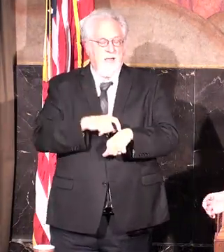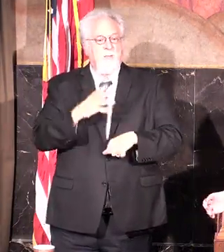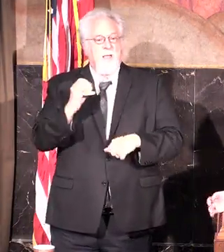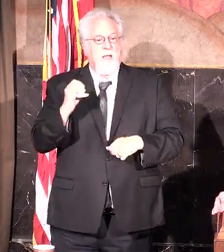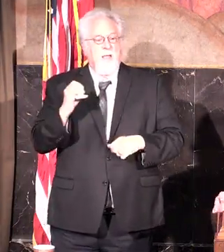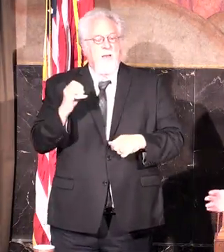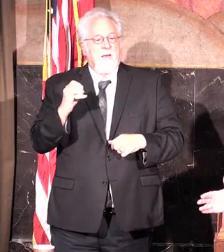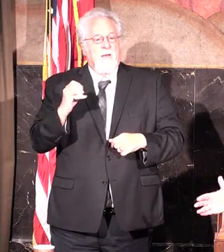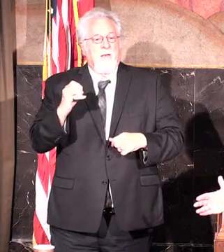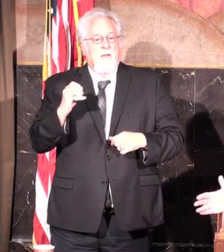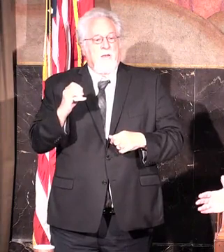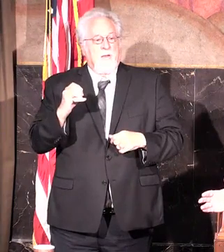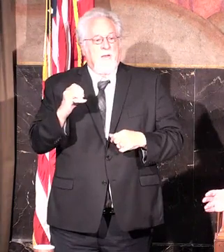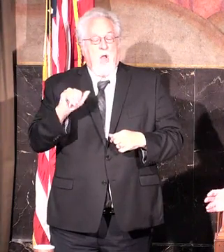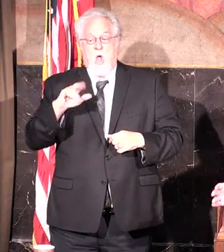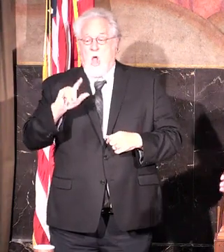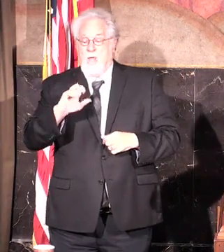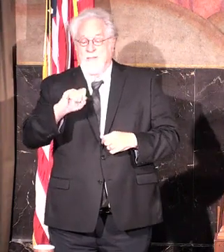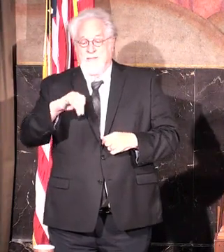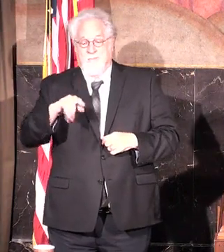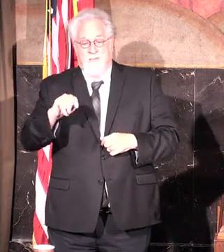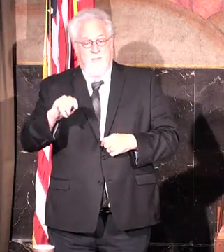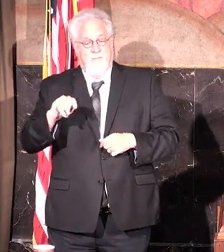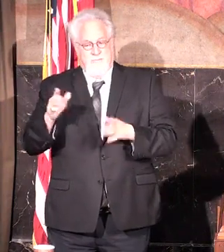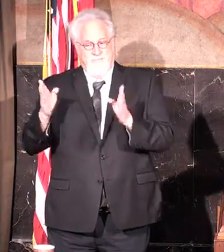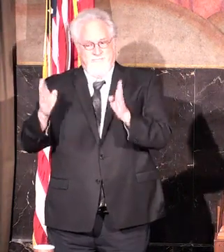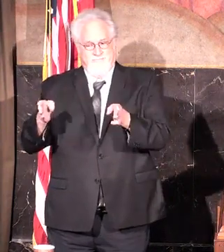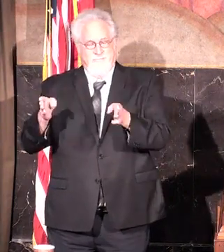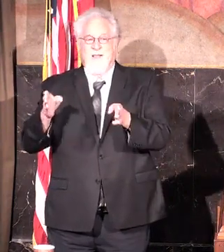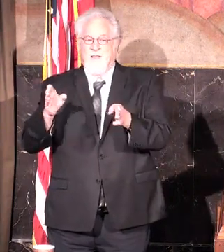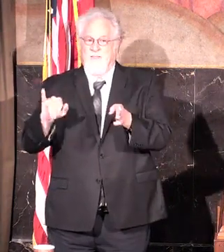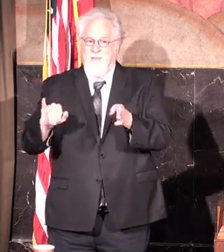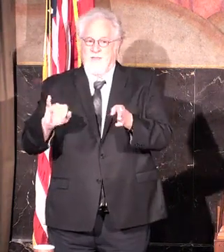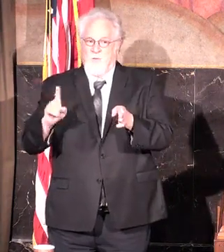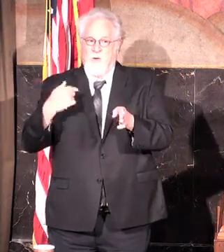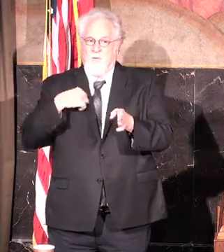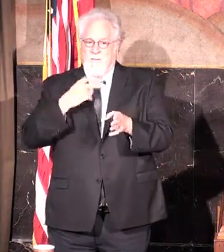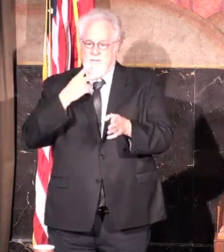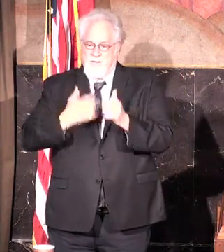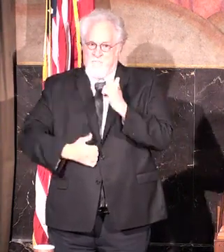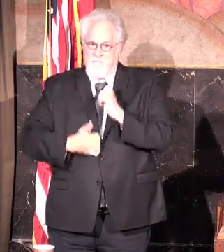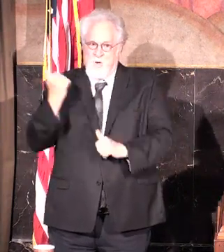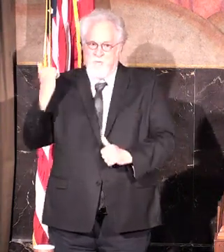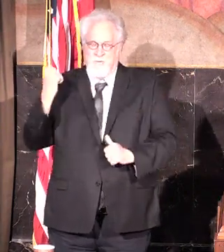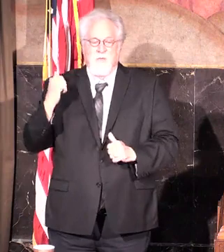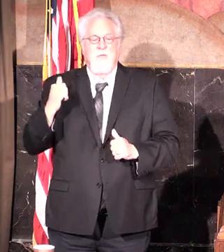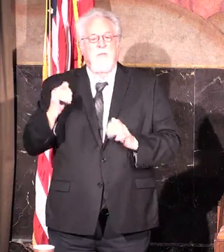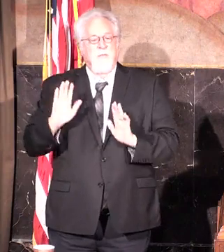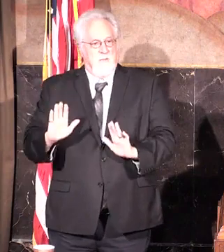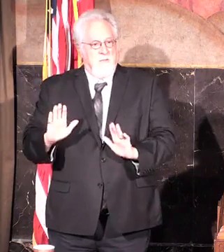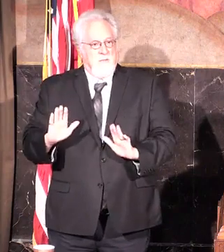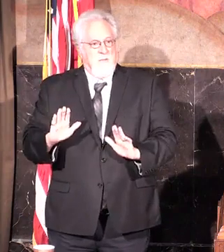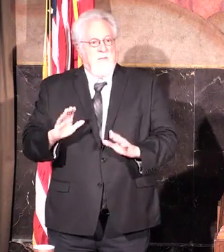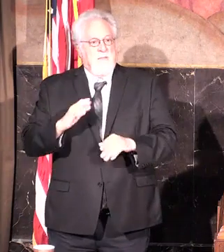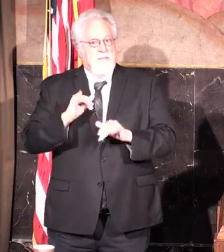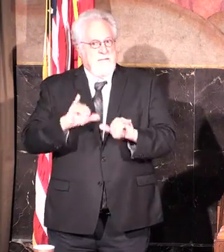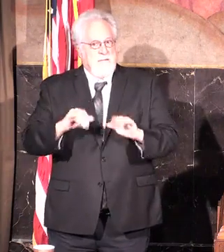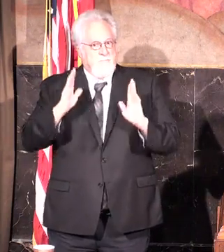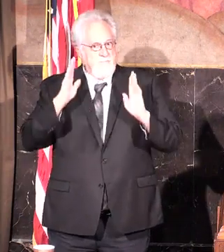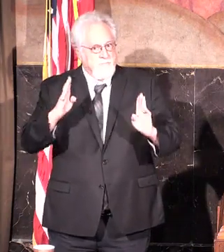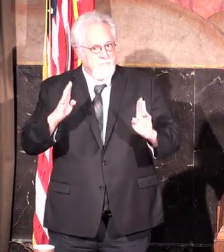number of years, the August-September timeframe have been that part of hurricane season where we've seen the most storms. So I ask everyone to be alert, be